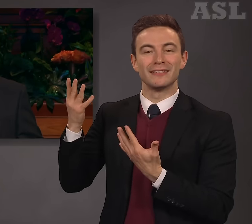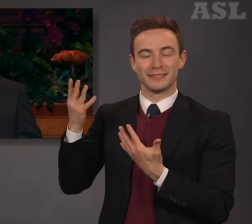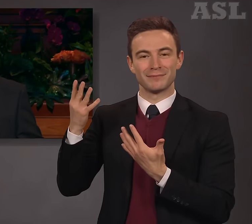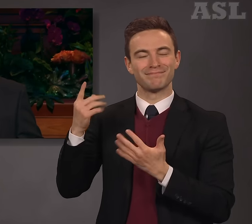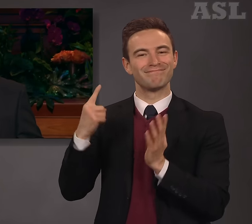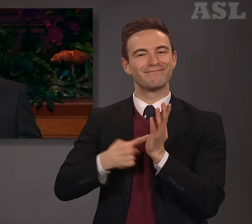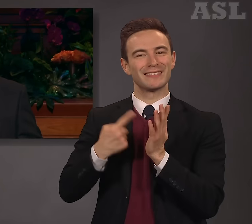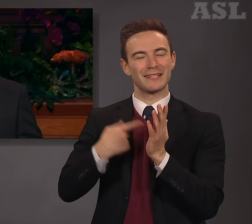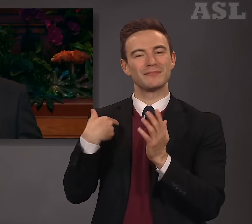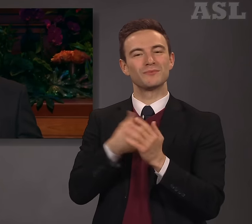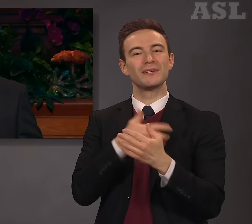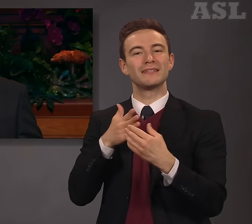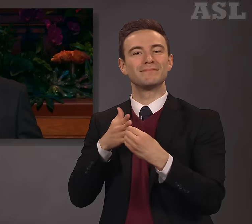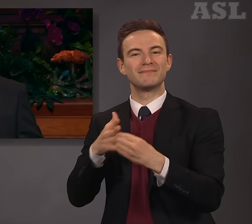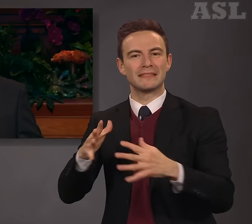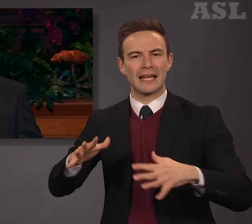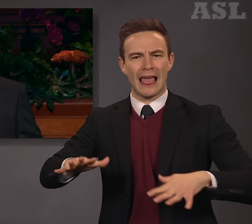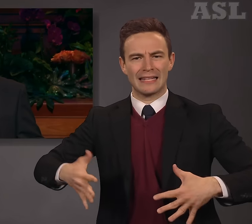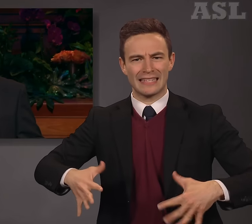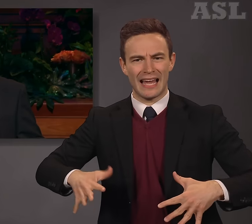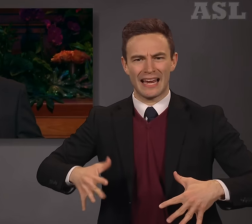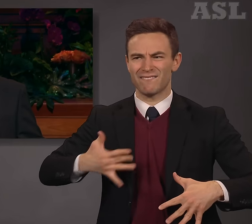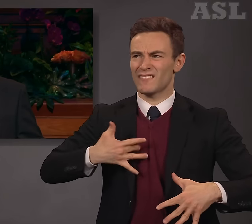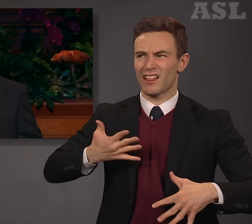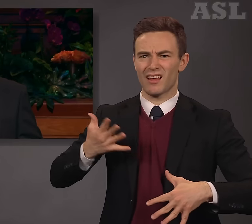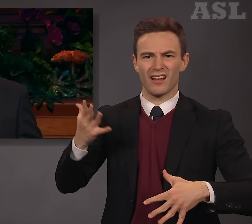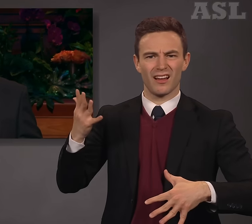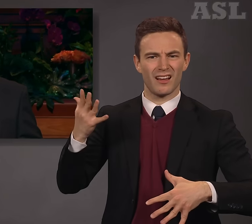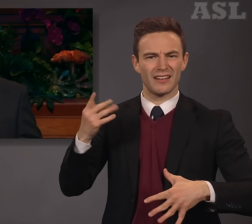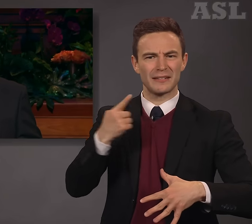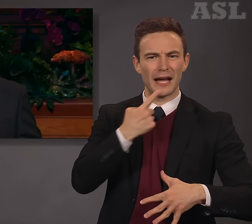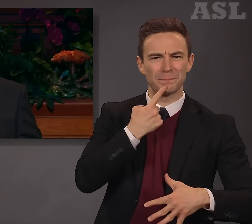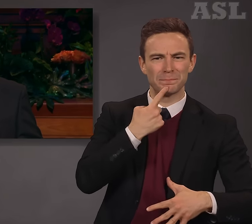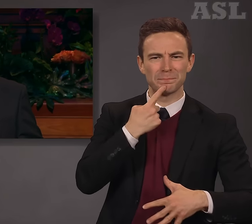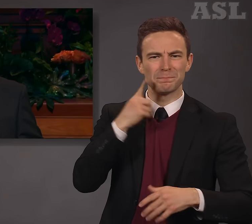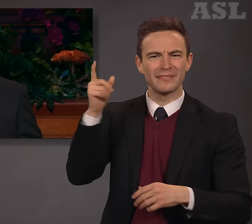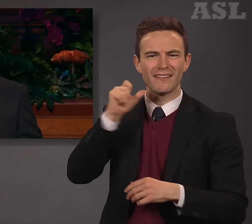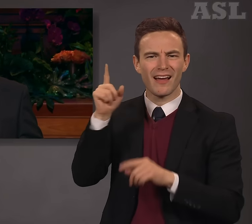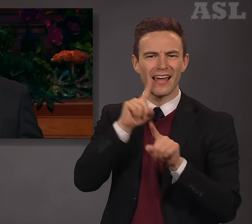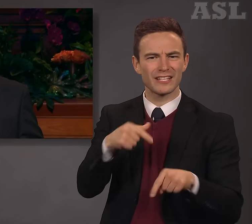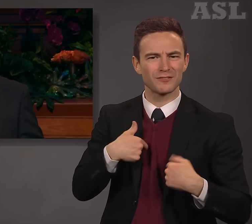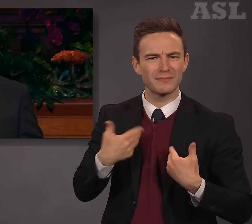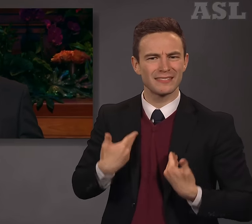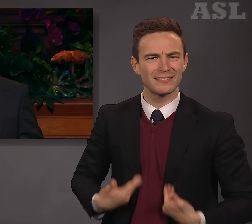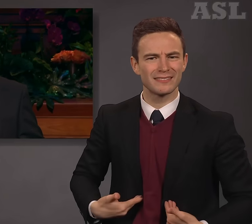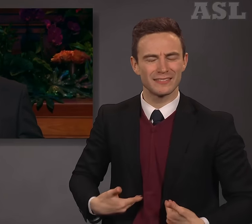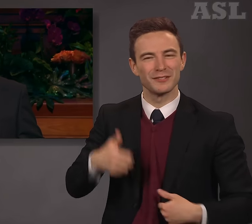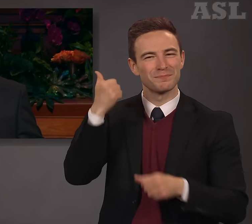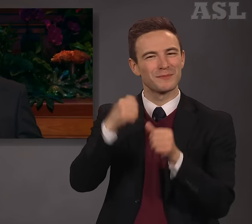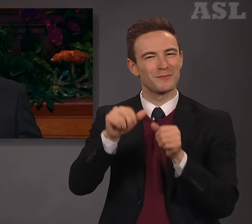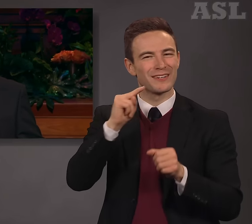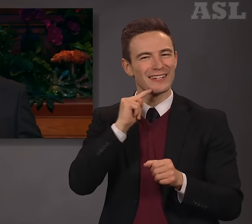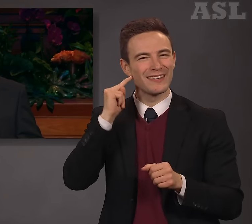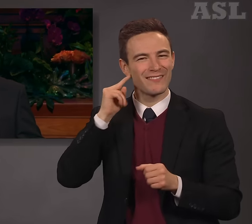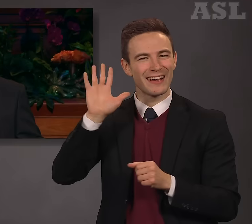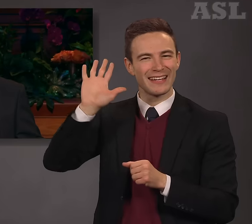sometimes leads to anxiety, sadness, or disappointment. But remember Nephi's expression of the faith in the Lord when he